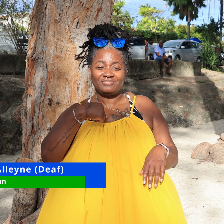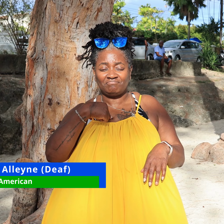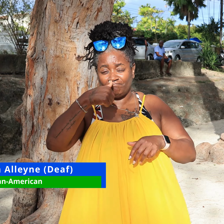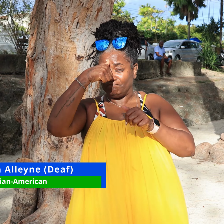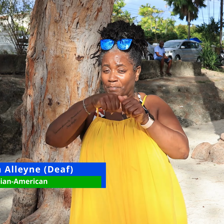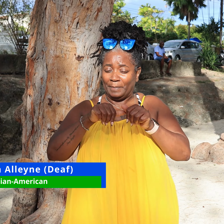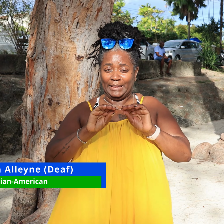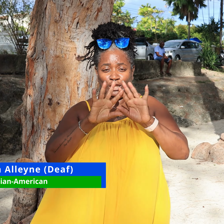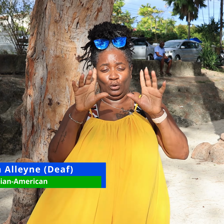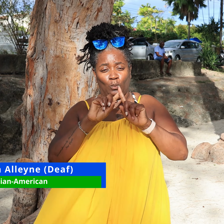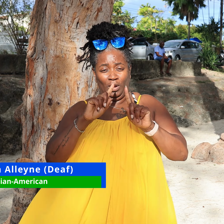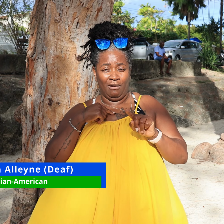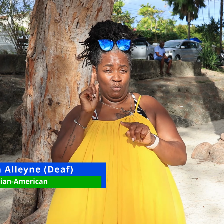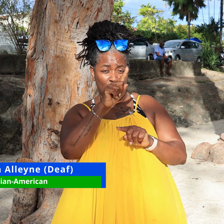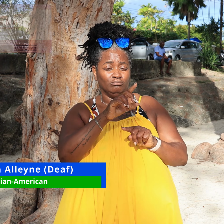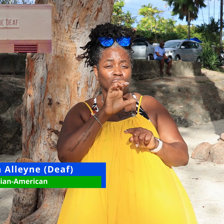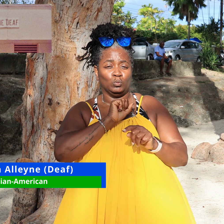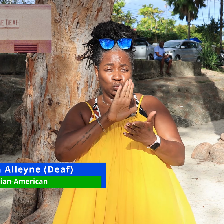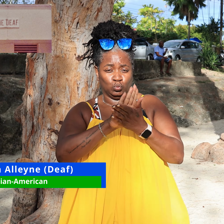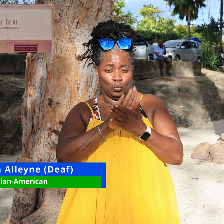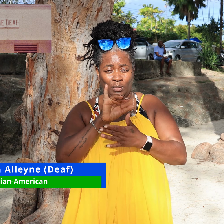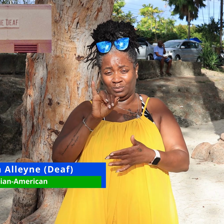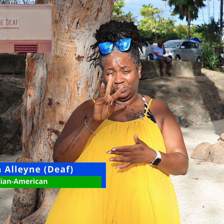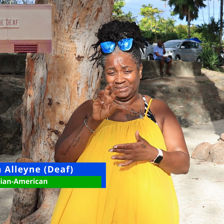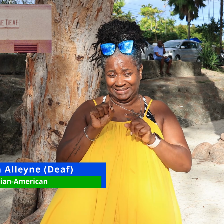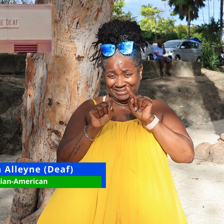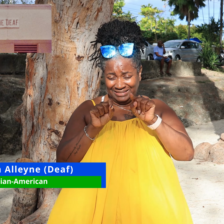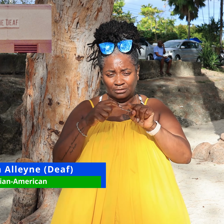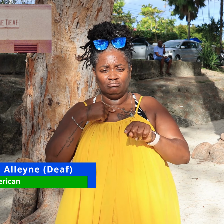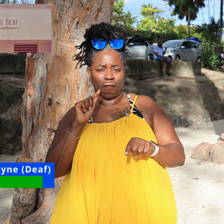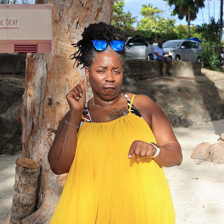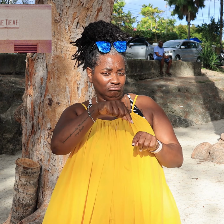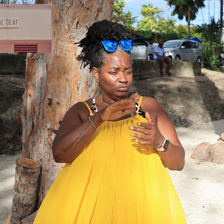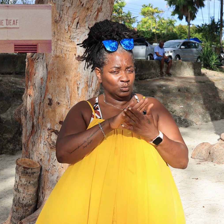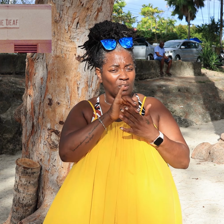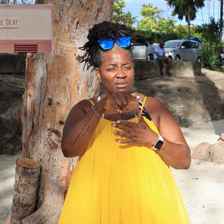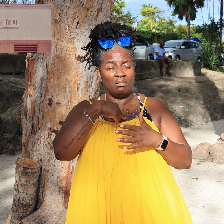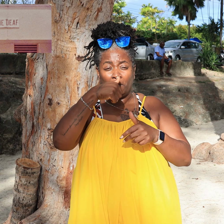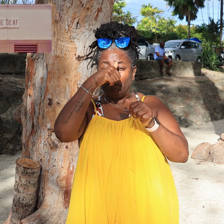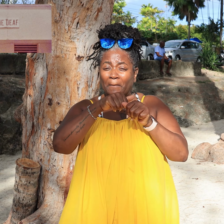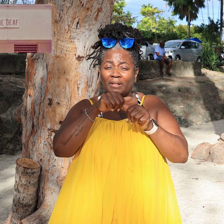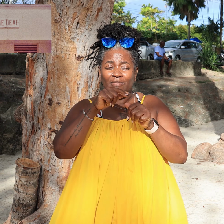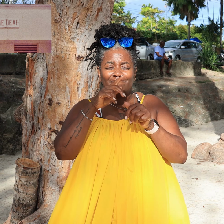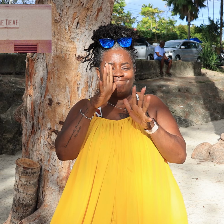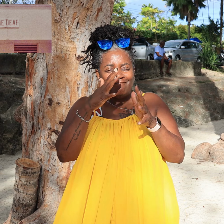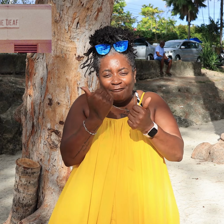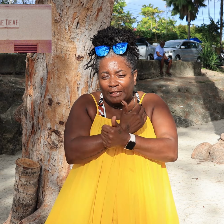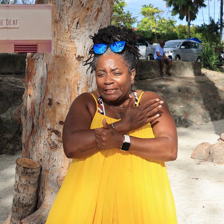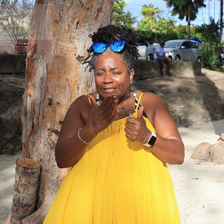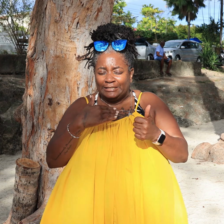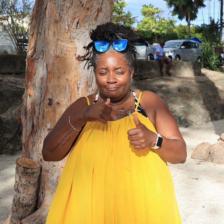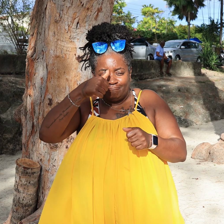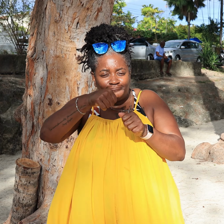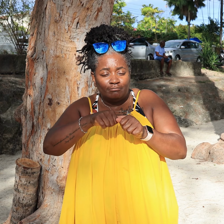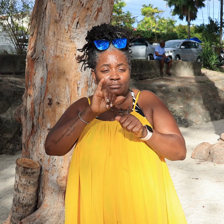Okay, I remember clearly where I went to school, the Irving Wilson School. I went to school there and I remember everything.